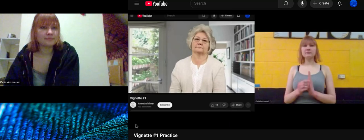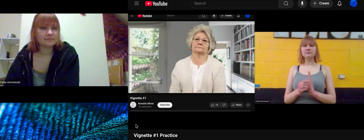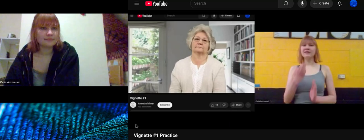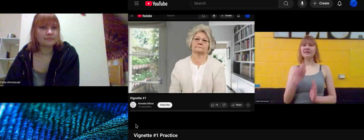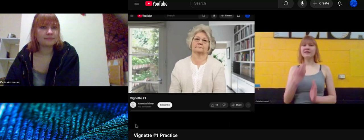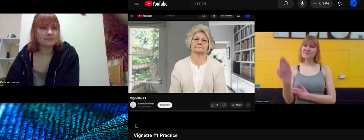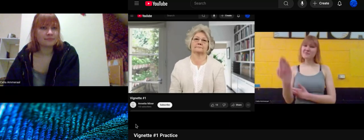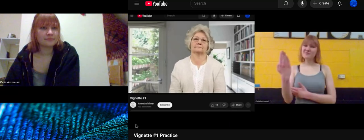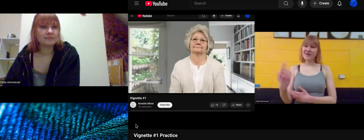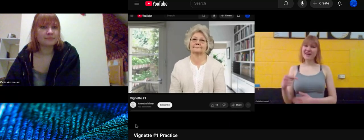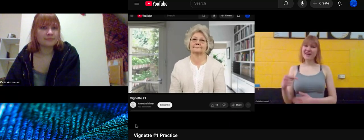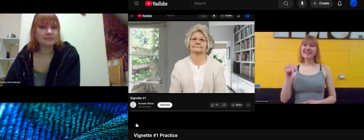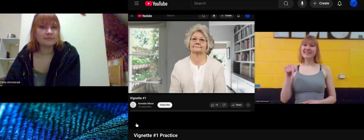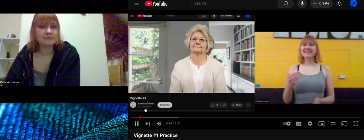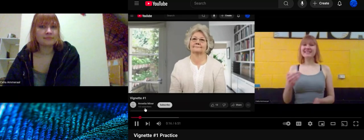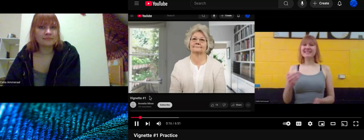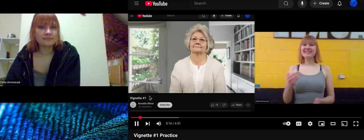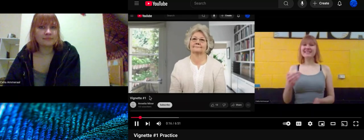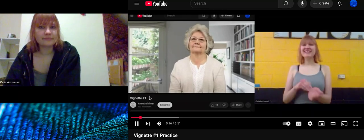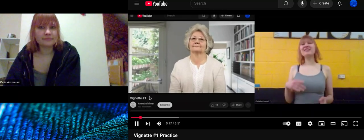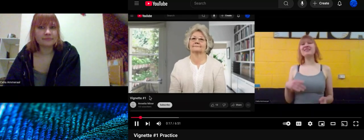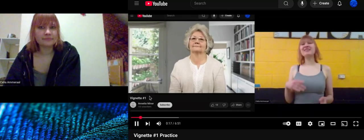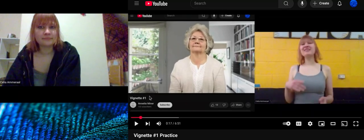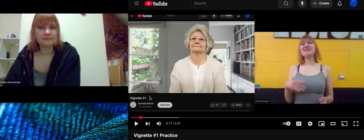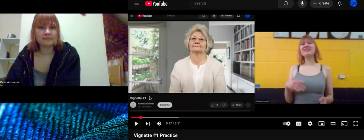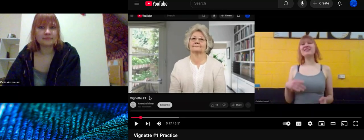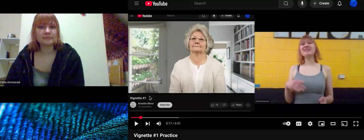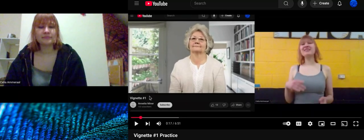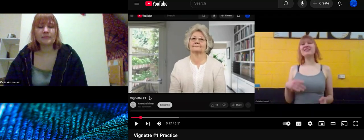Good morning, this is Dr. Goodman's office. This is Teddy speaking.